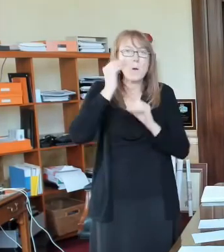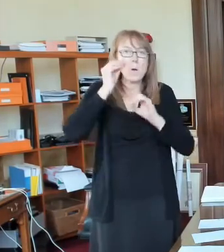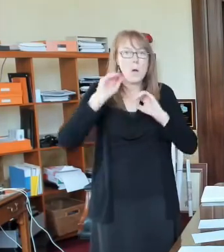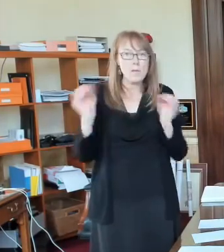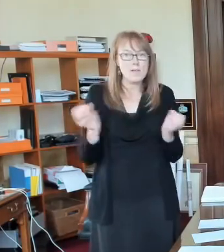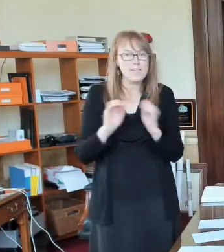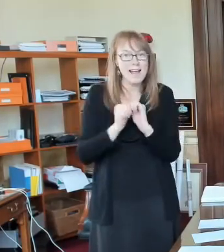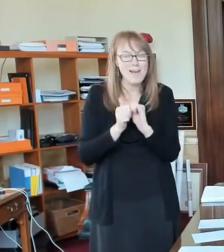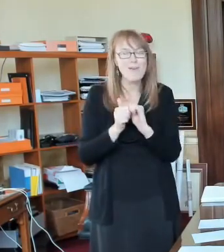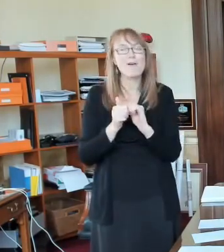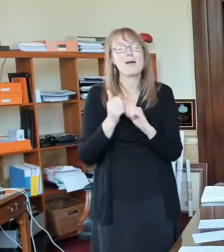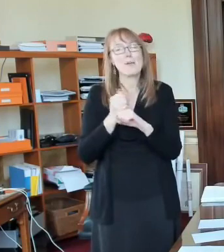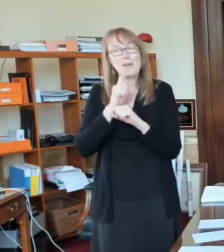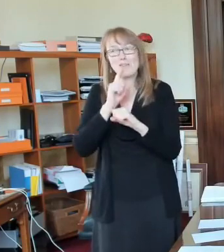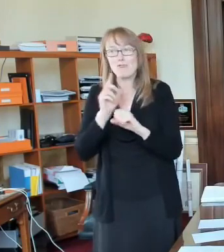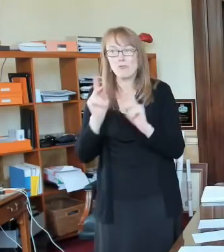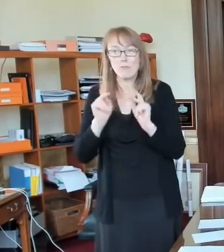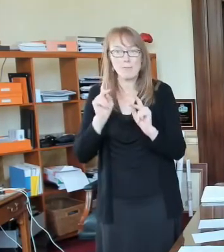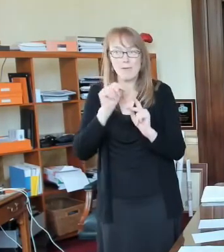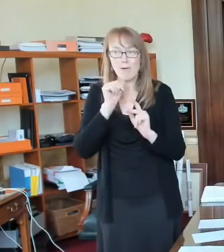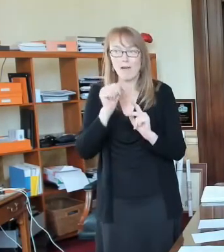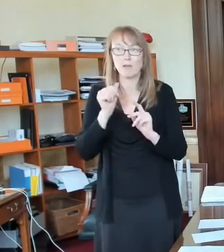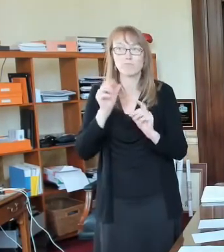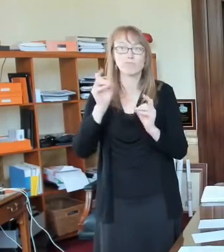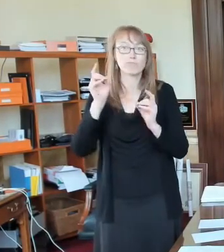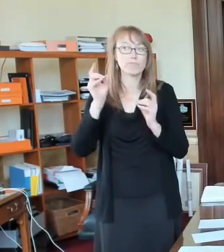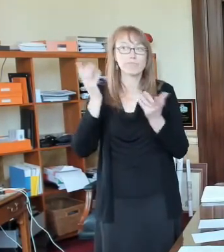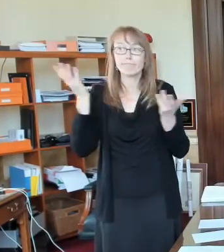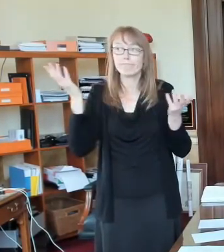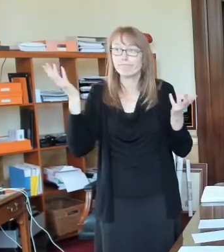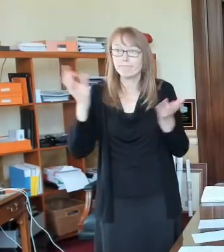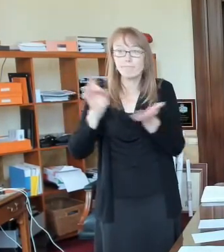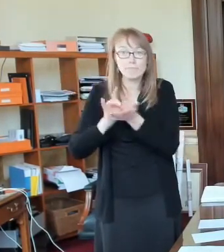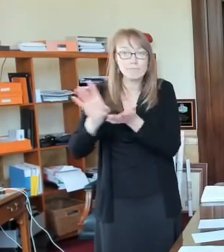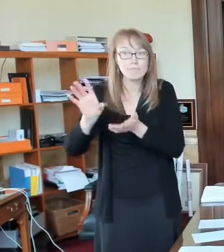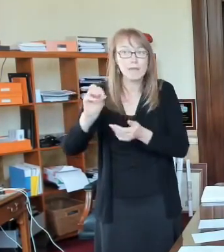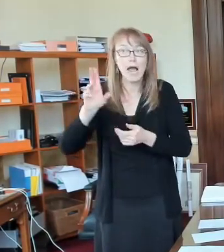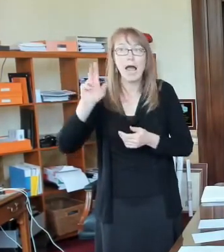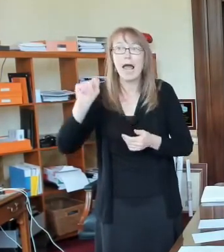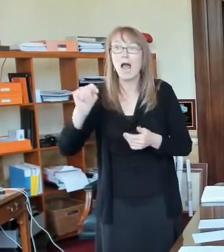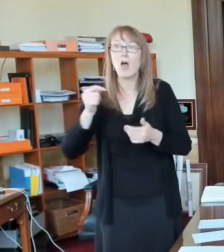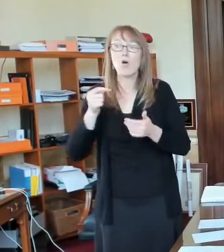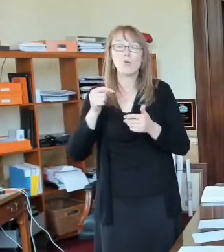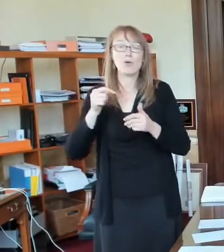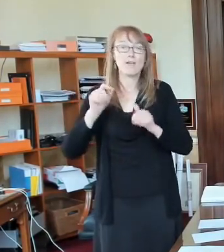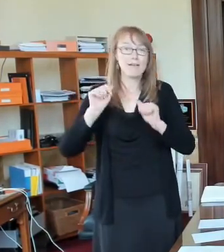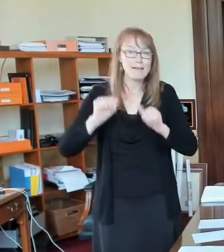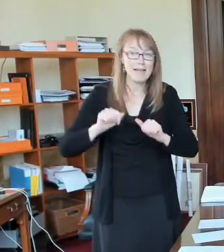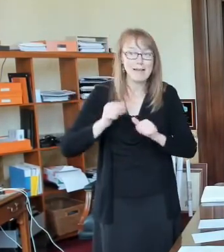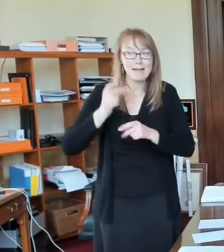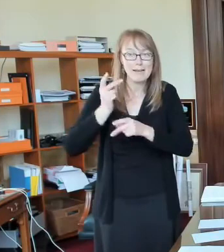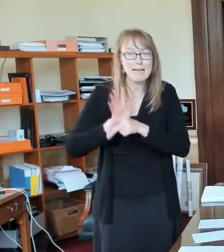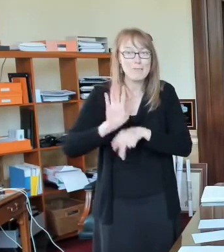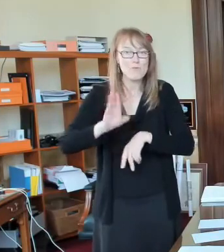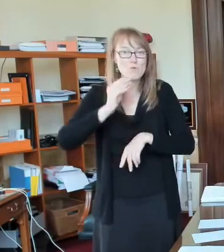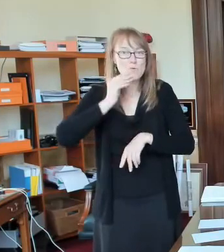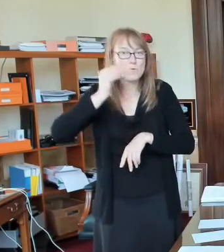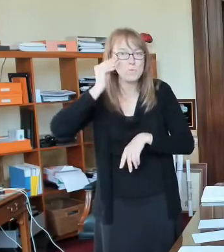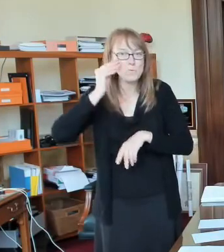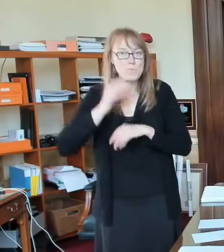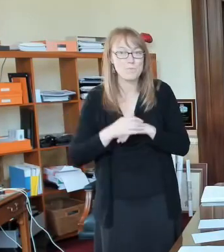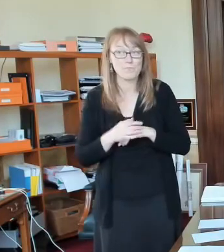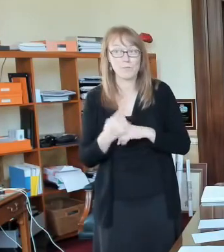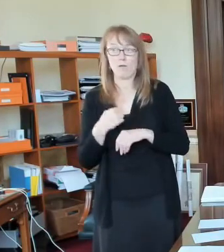about 220 beds, 222, I think, homeless beds, that were necessary because some of